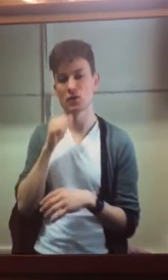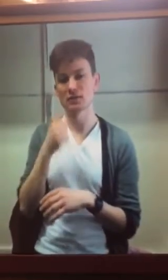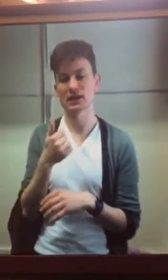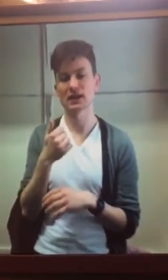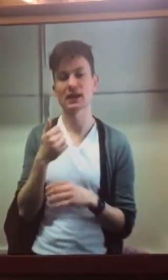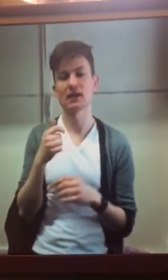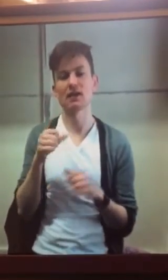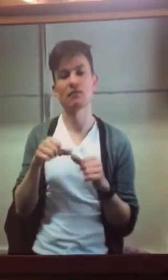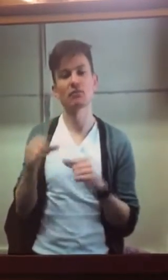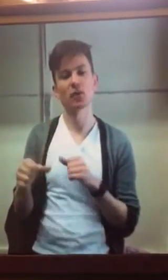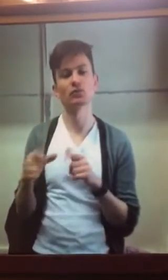Corpus project.